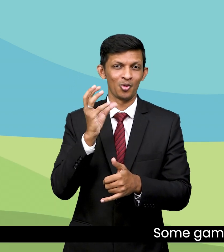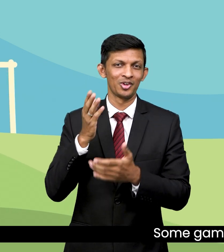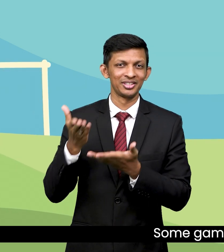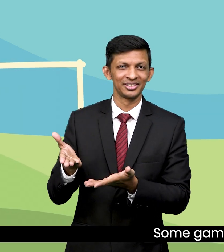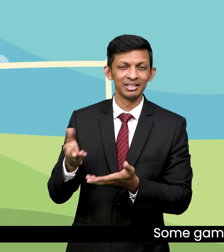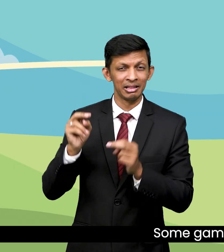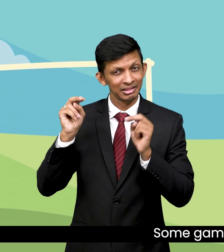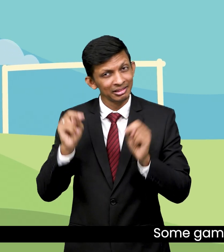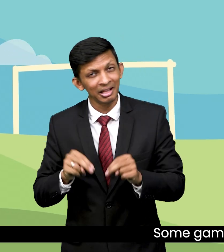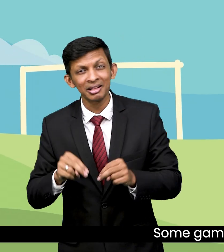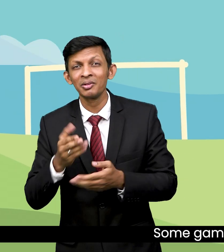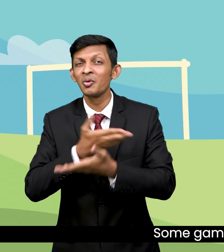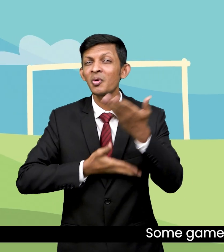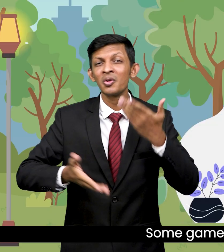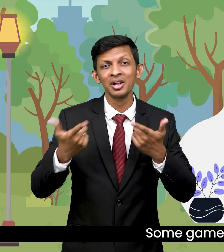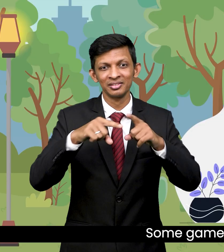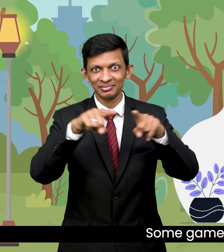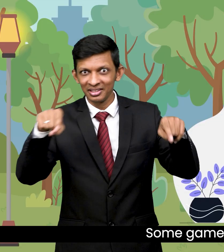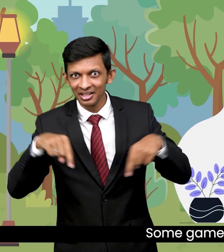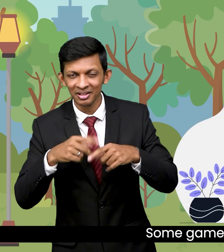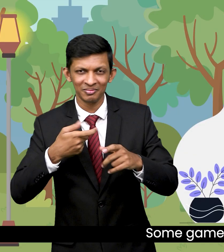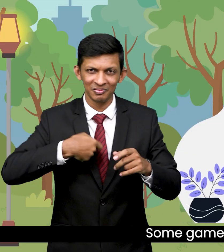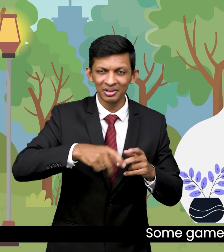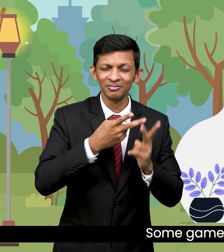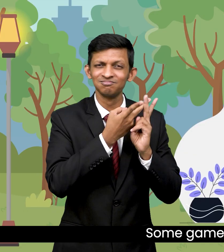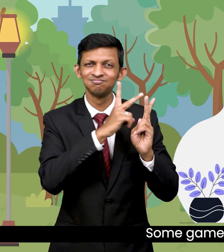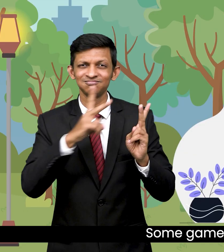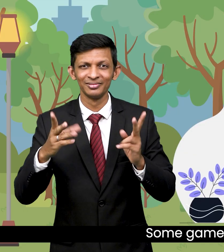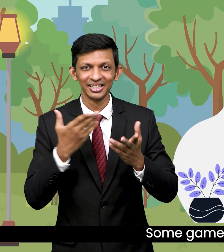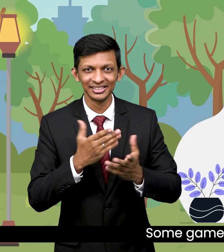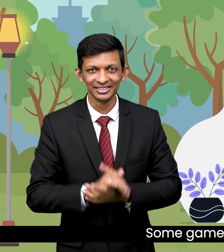games need a ball. Some games need a board.